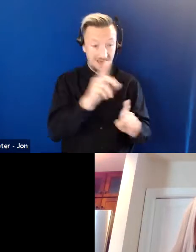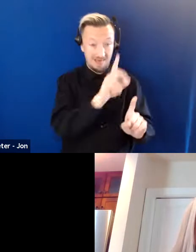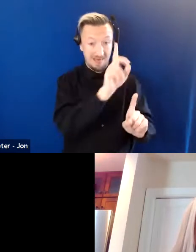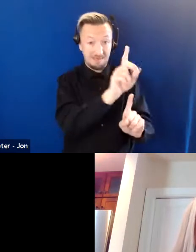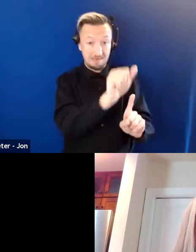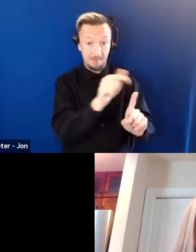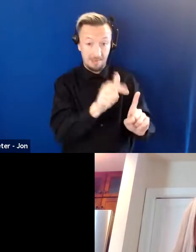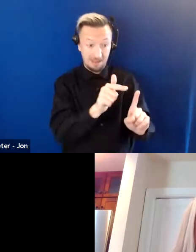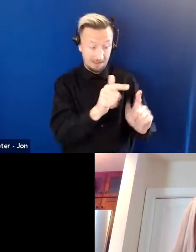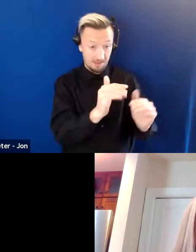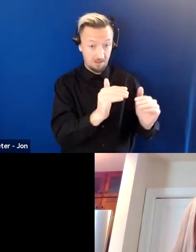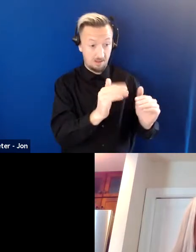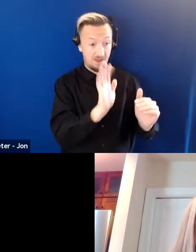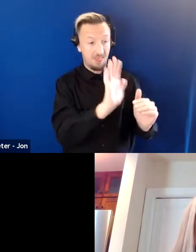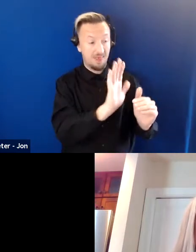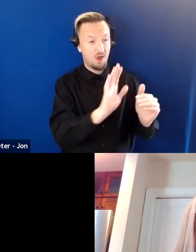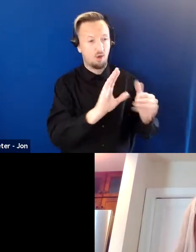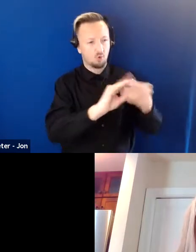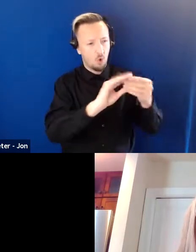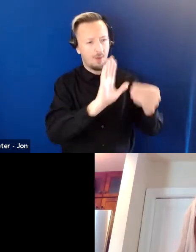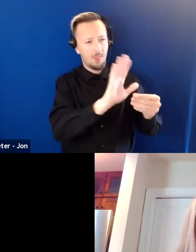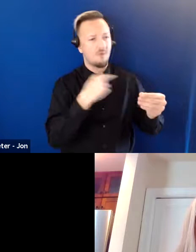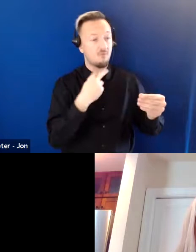until we address the race piece.